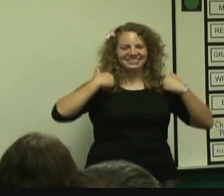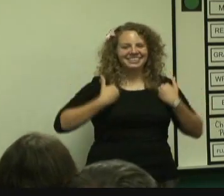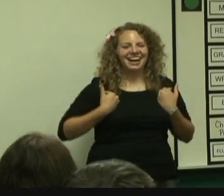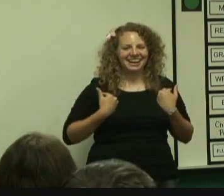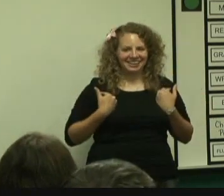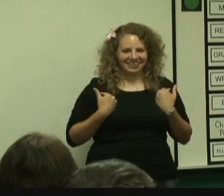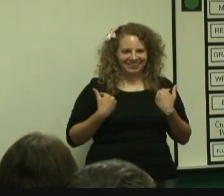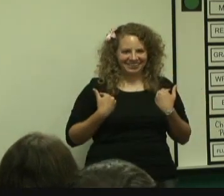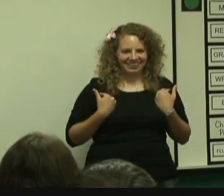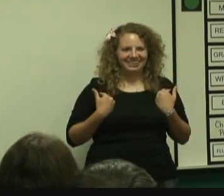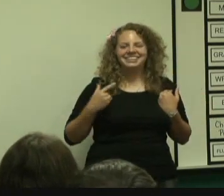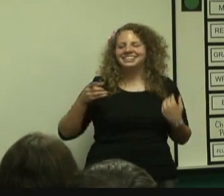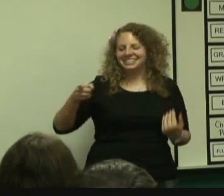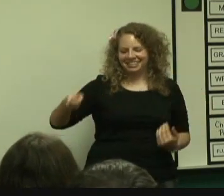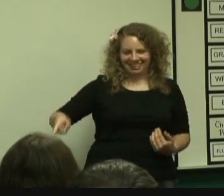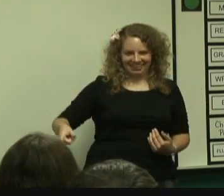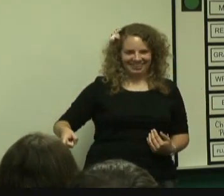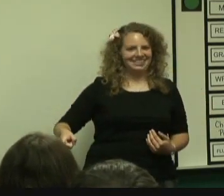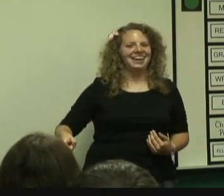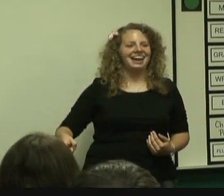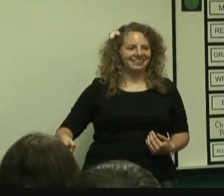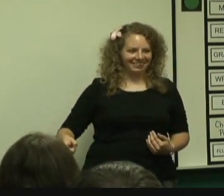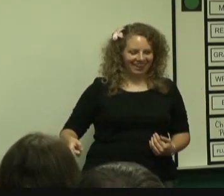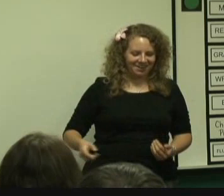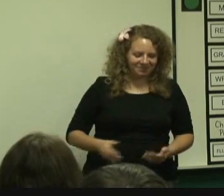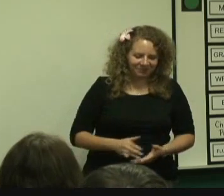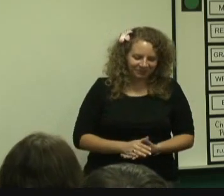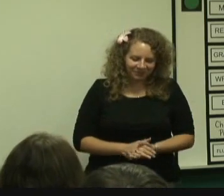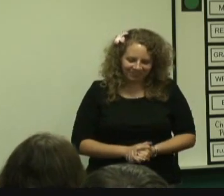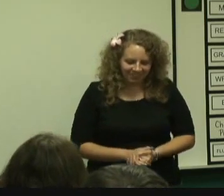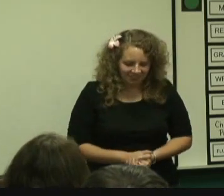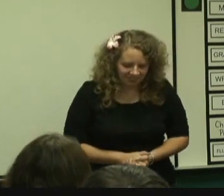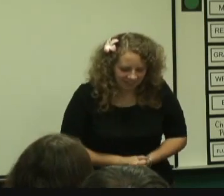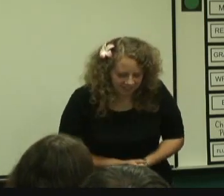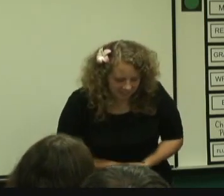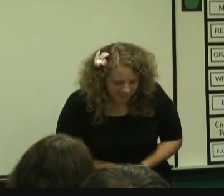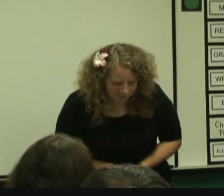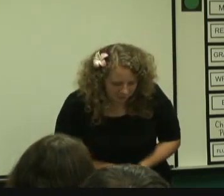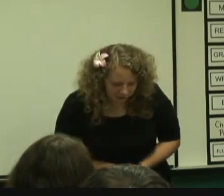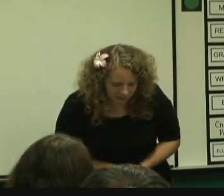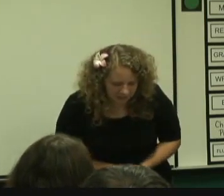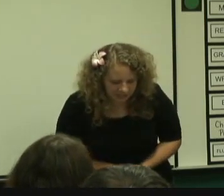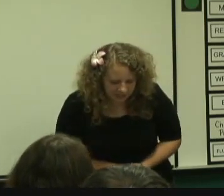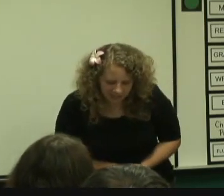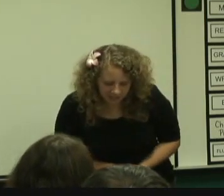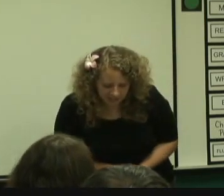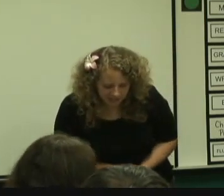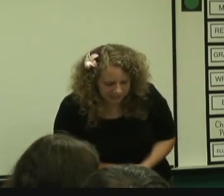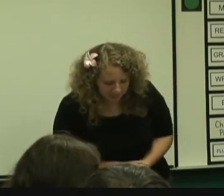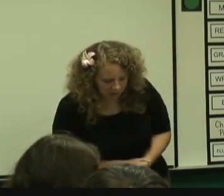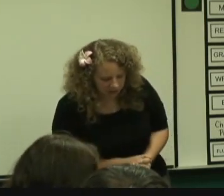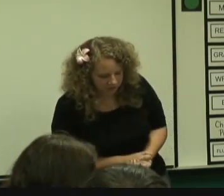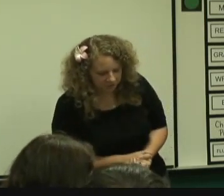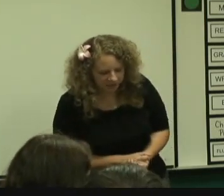she tired, she, yeah, okay? The next example is he is smart,